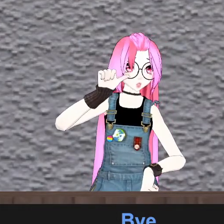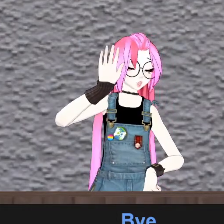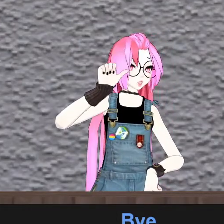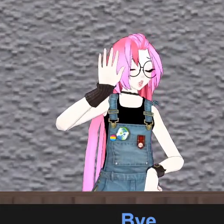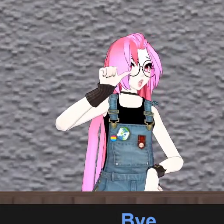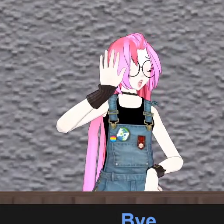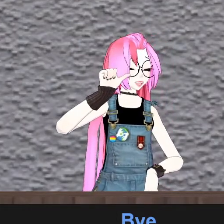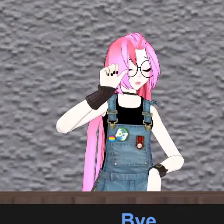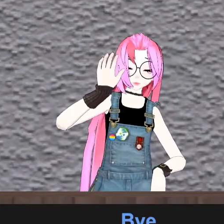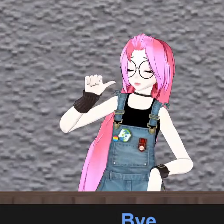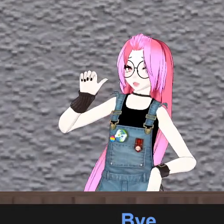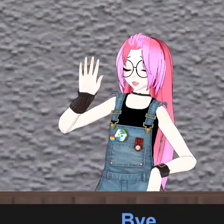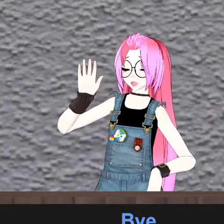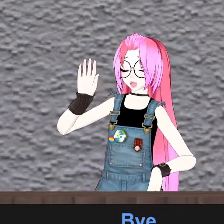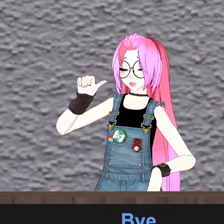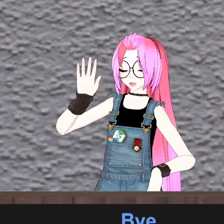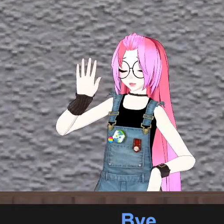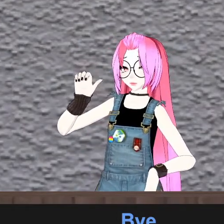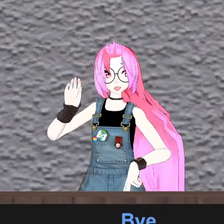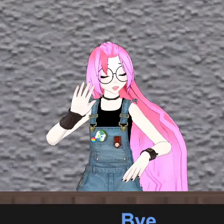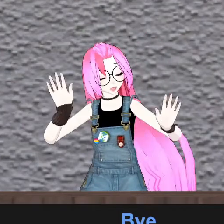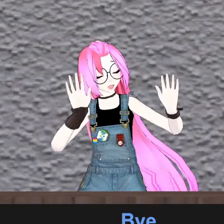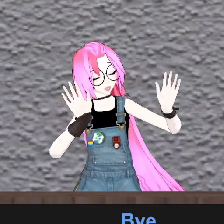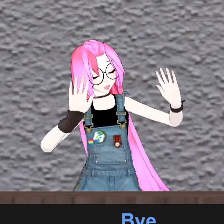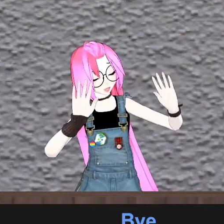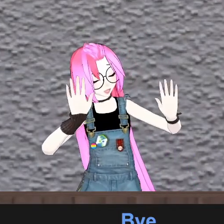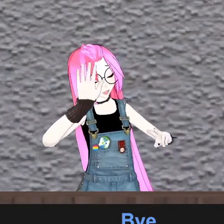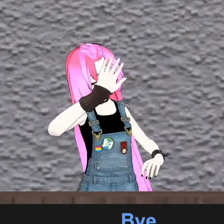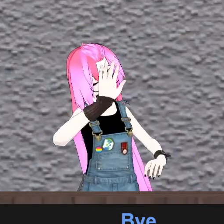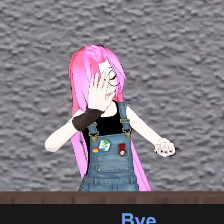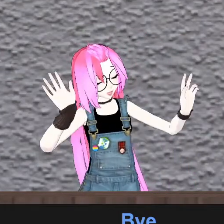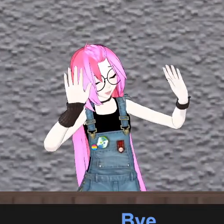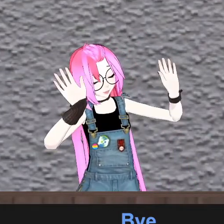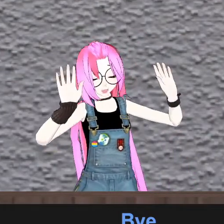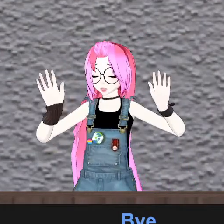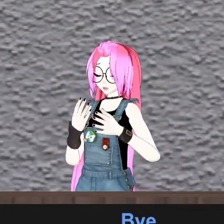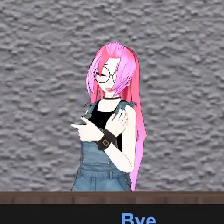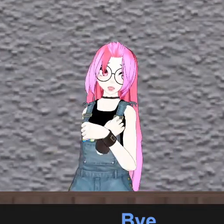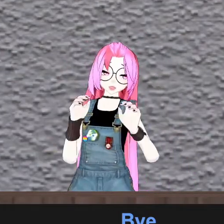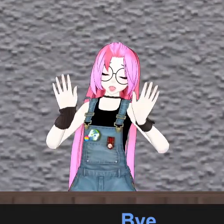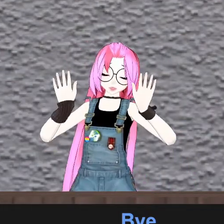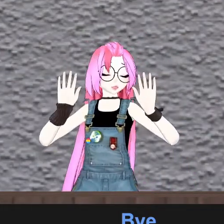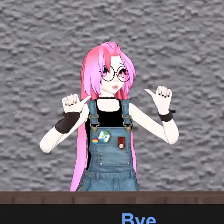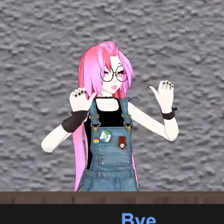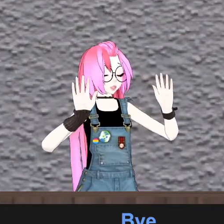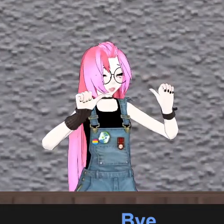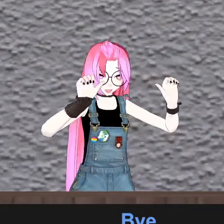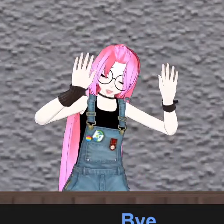this. Bye-bye. Bye-bye. But again, if you're casual, you could just wave. Bye. Love you. Bye. It's totally fine. You could do